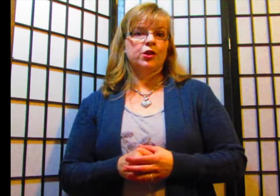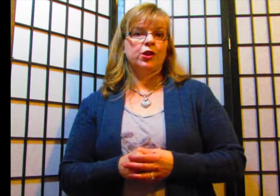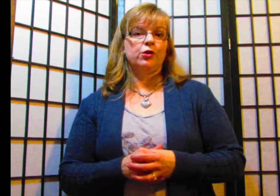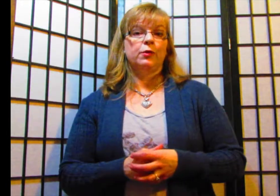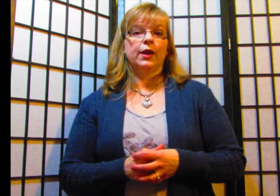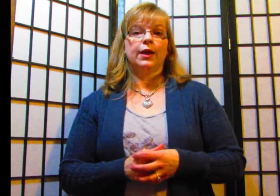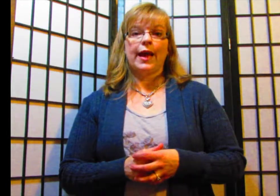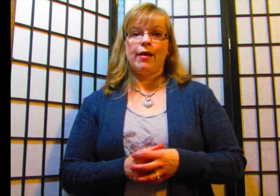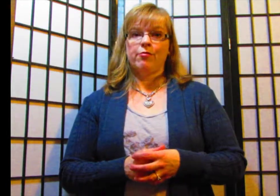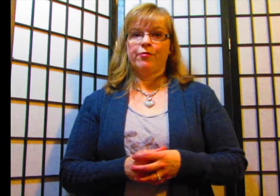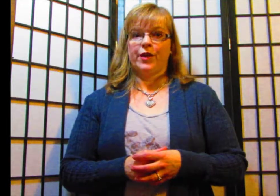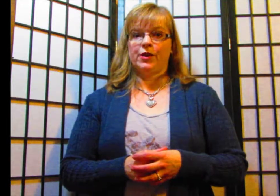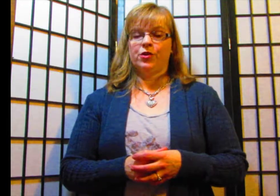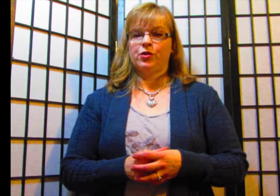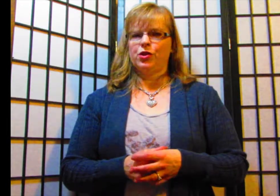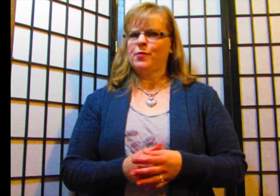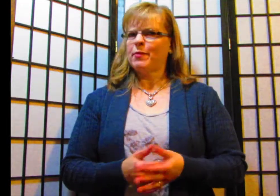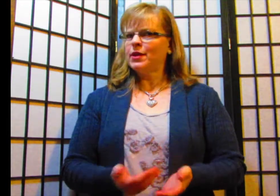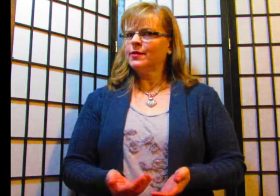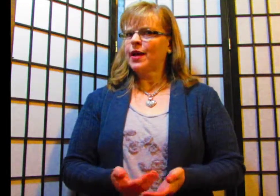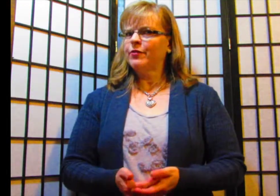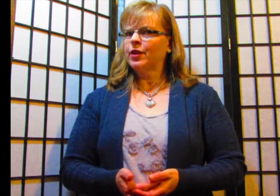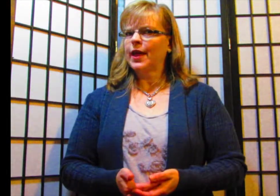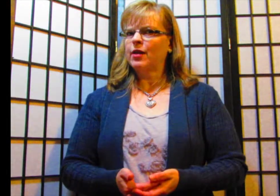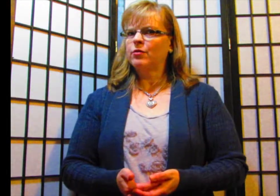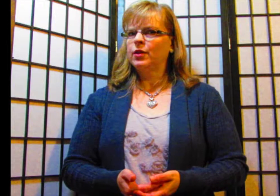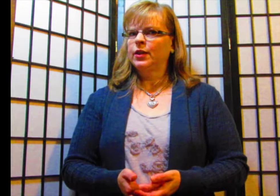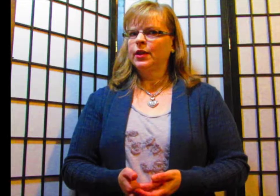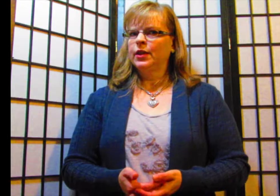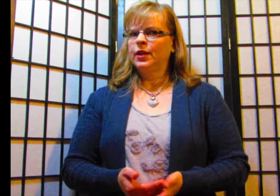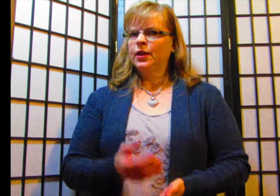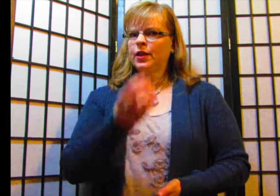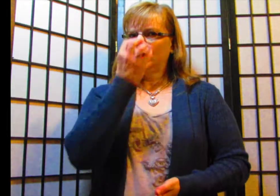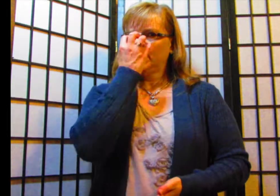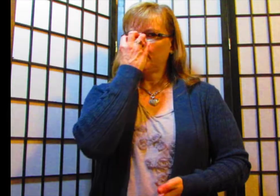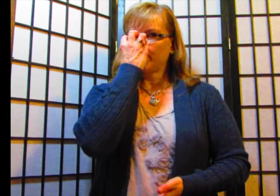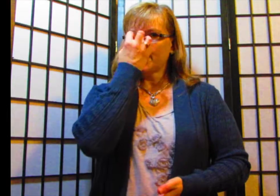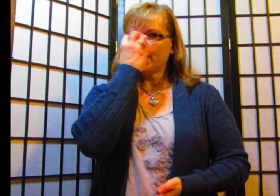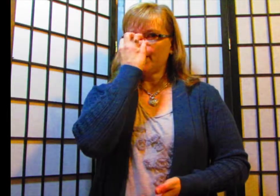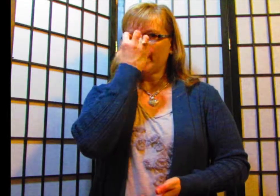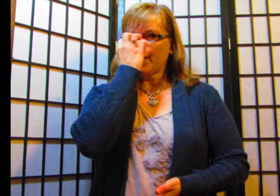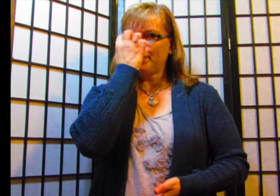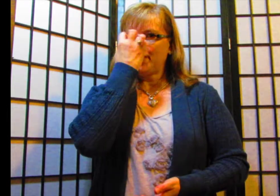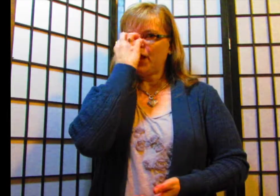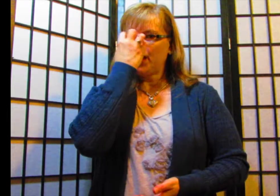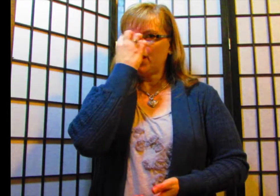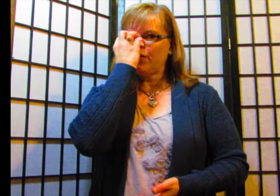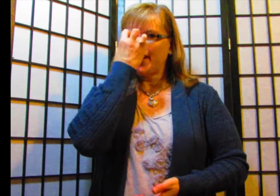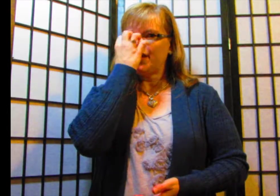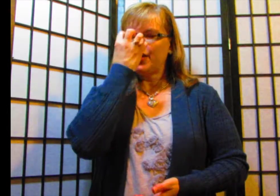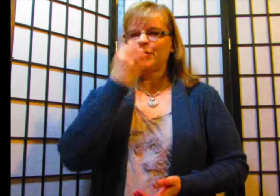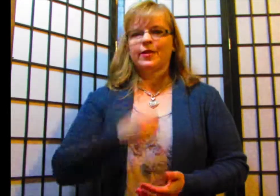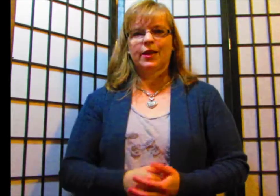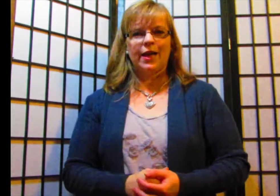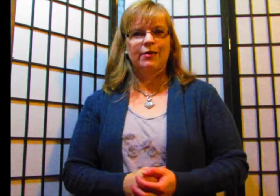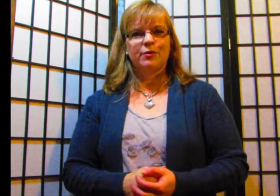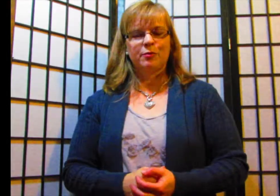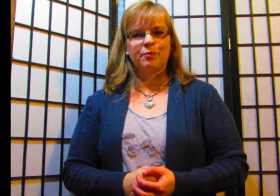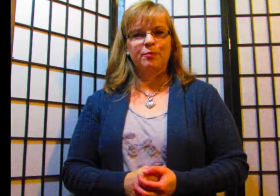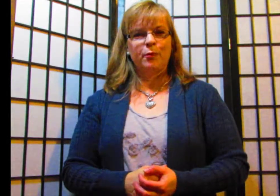showed you a clownfish. So do you remember the sign for clown? You pretend to make that big red nose that clowns